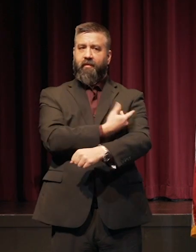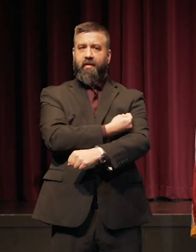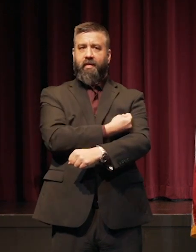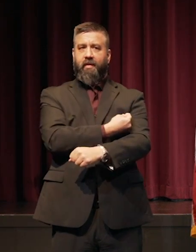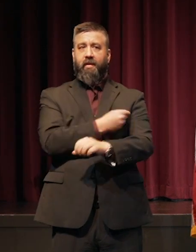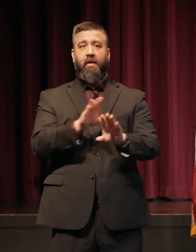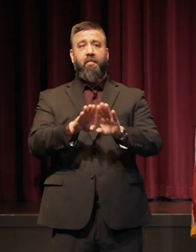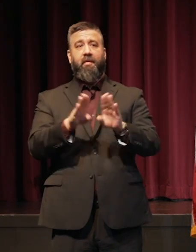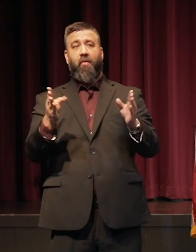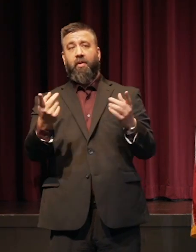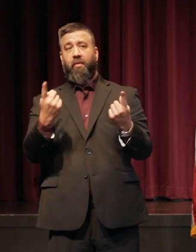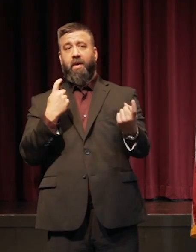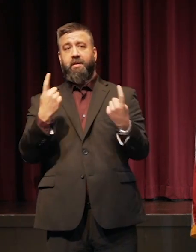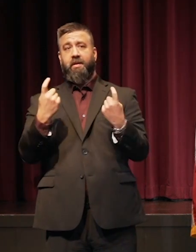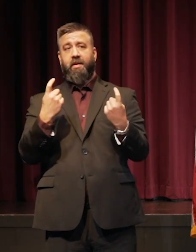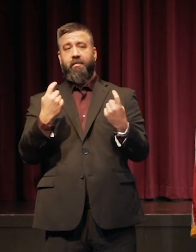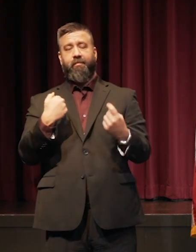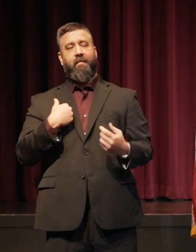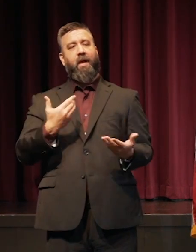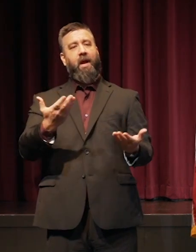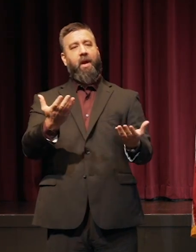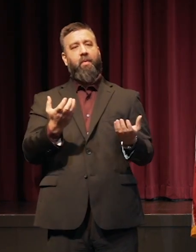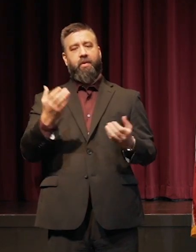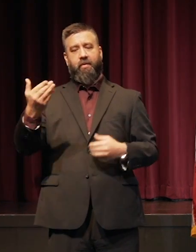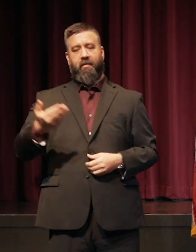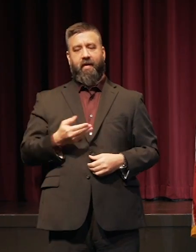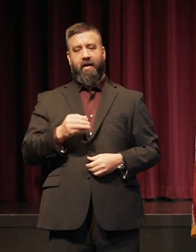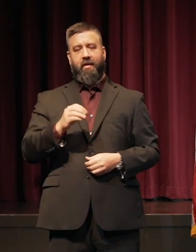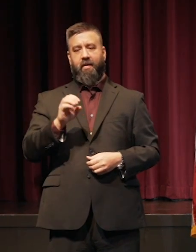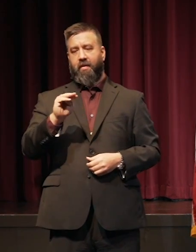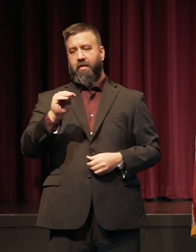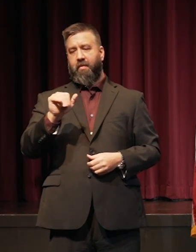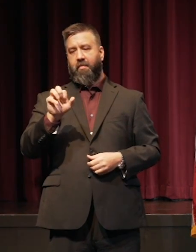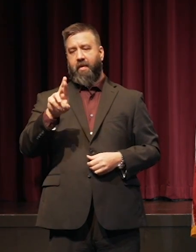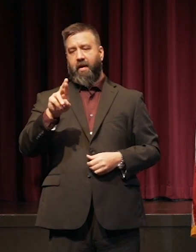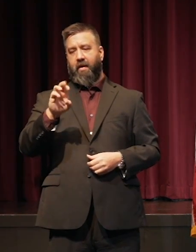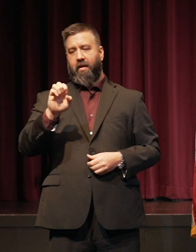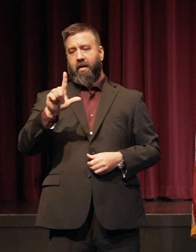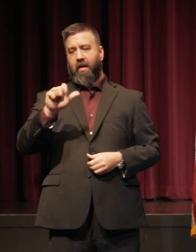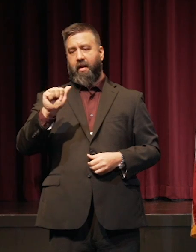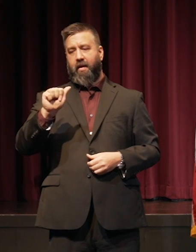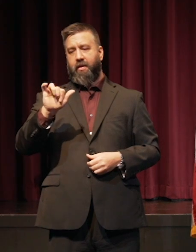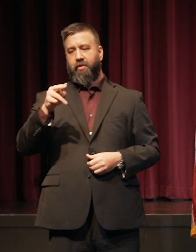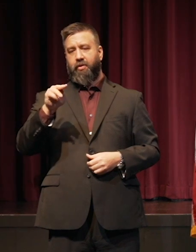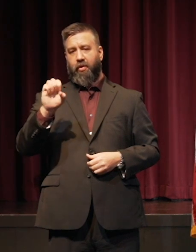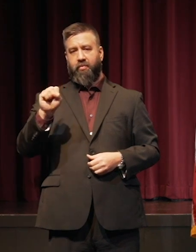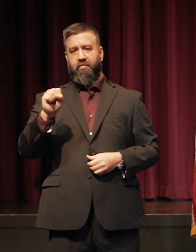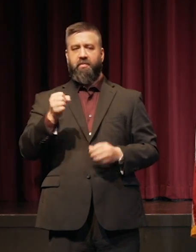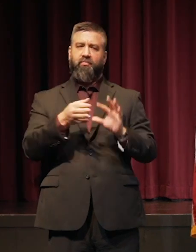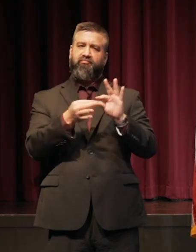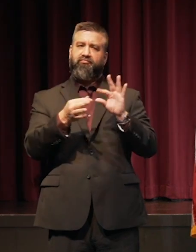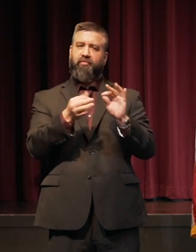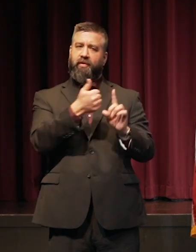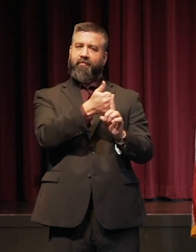we open it up to questions, I'd like to invite Mayor Ella Jones to say a few words. Mayor?